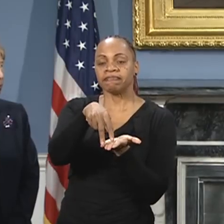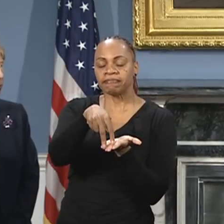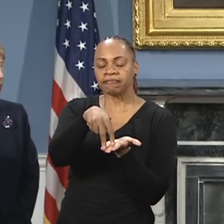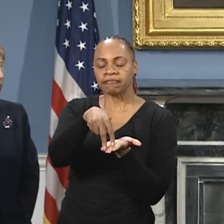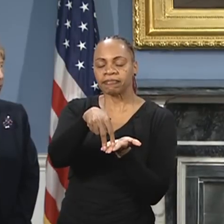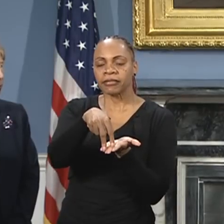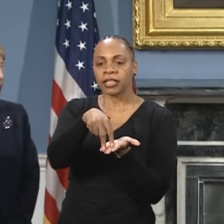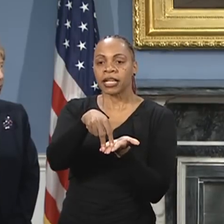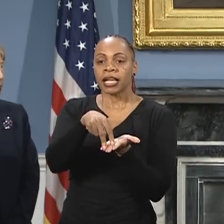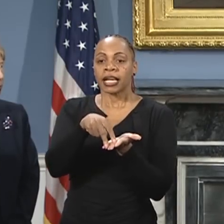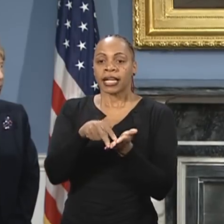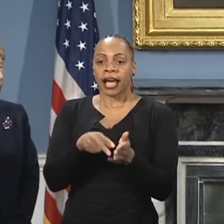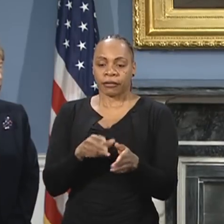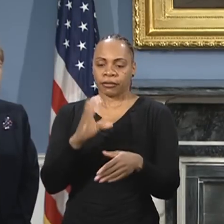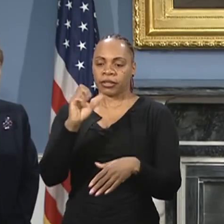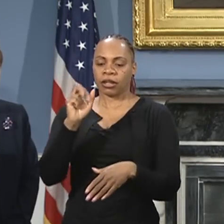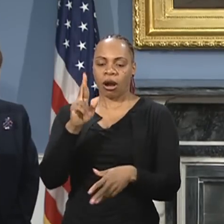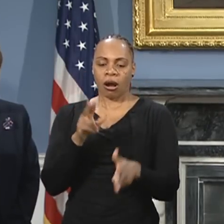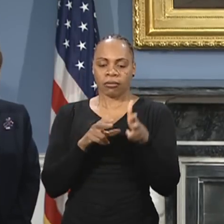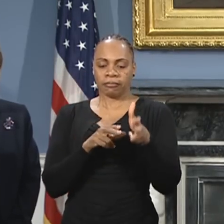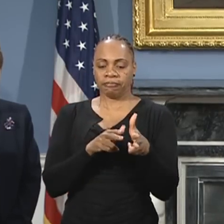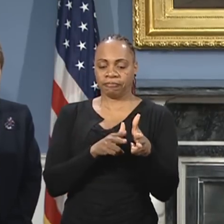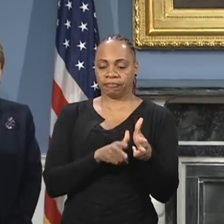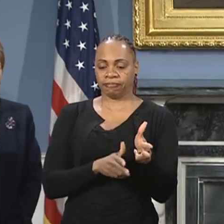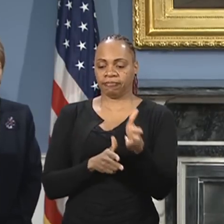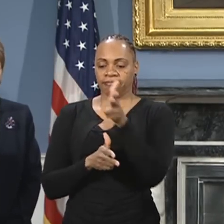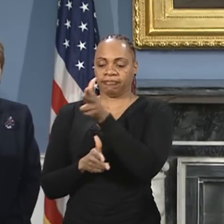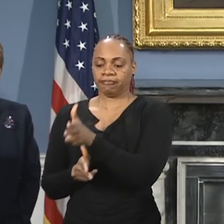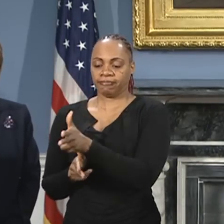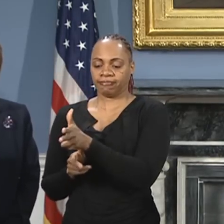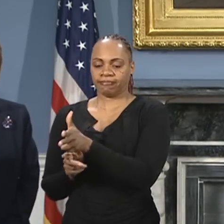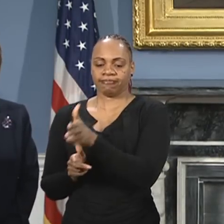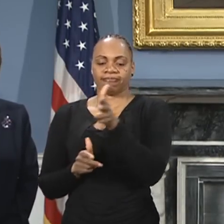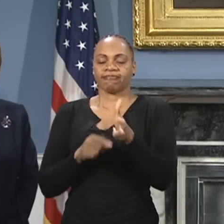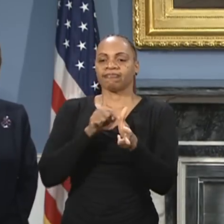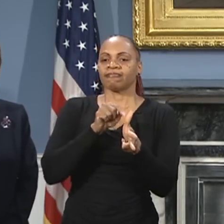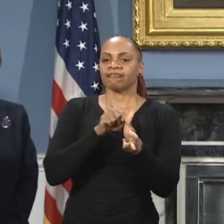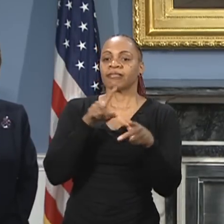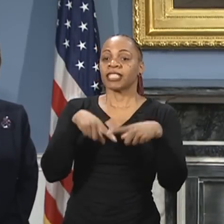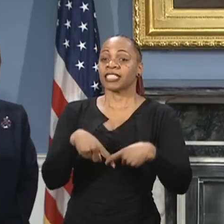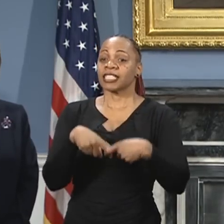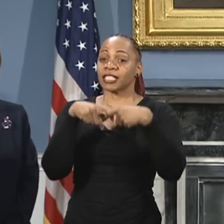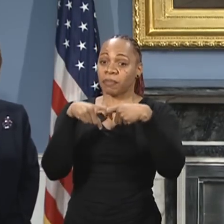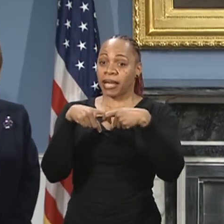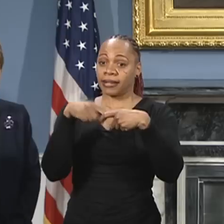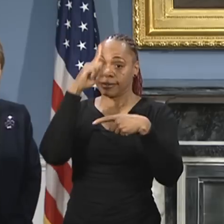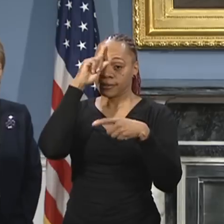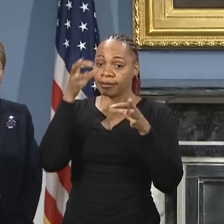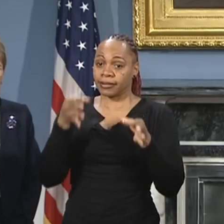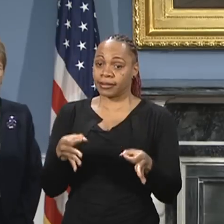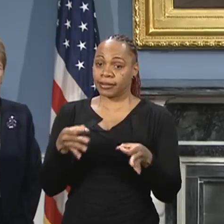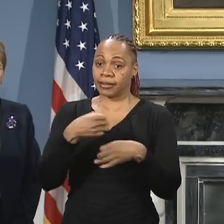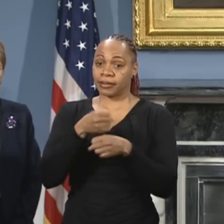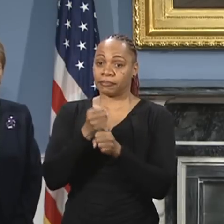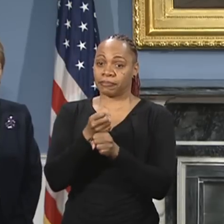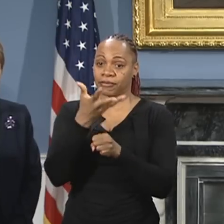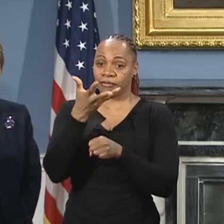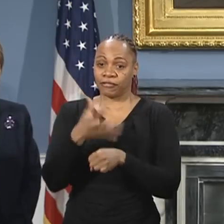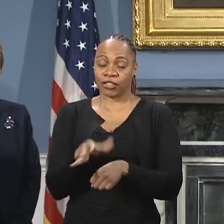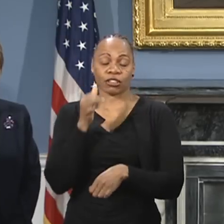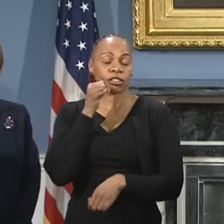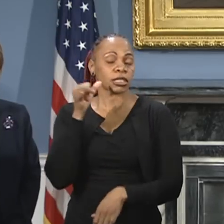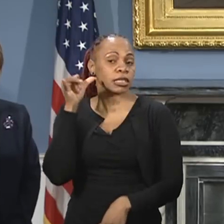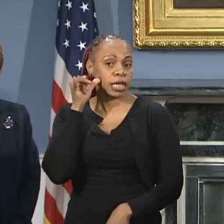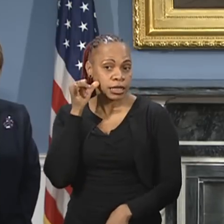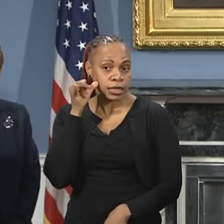Alternate side parking has been suspended today. That is a decision we made yesterday, and we are now announcing that we will suspend alternate